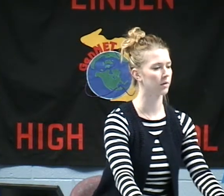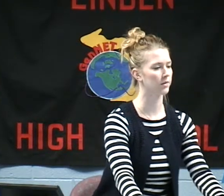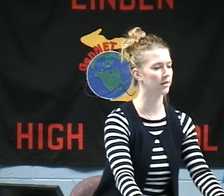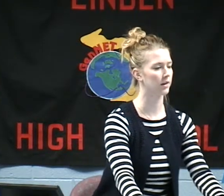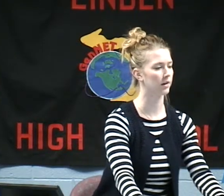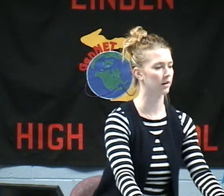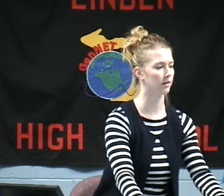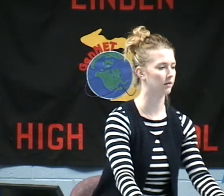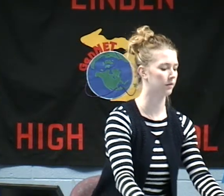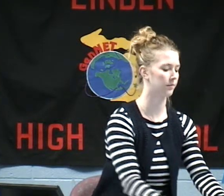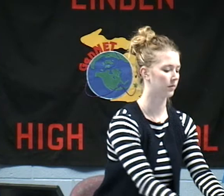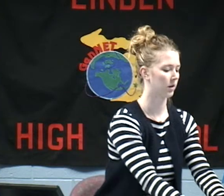Let's see.